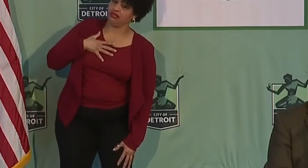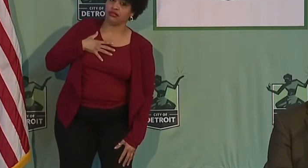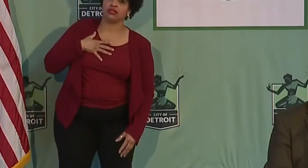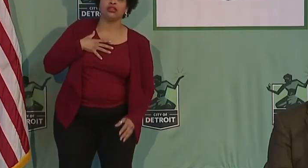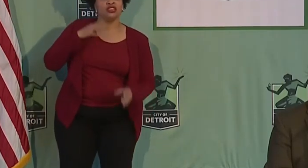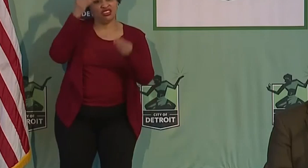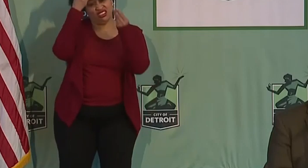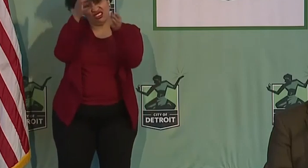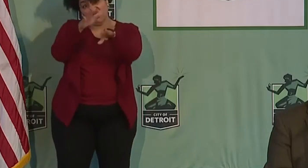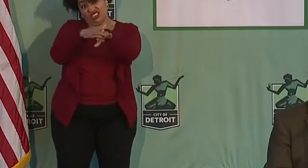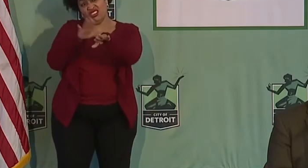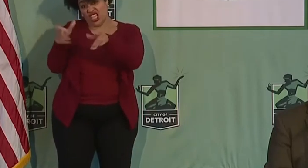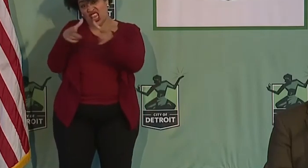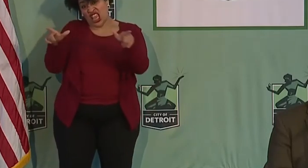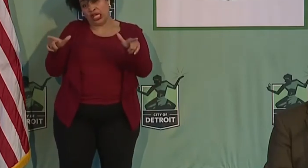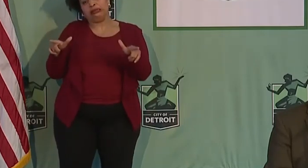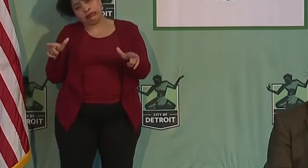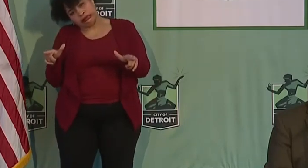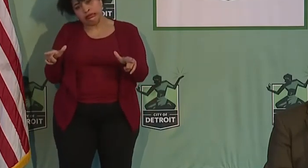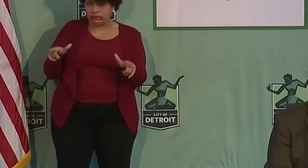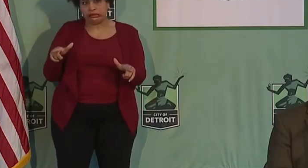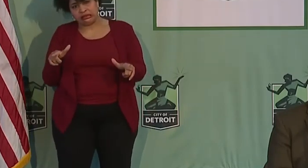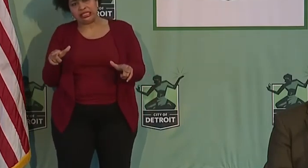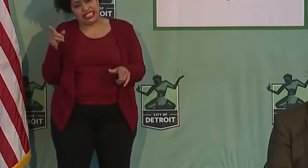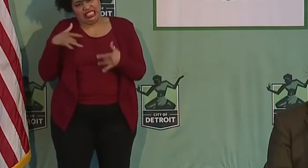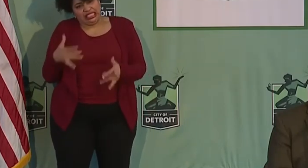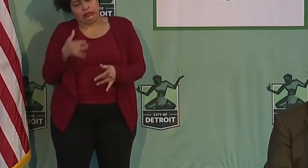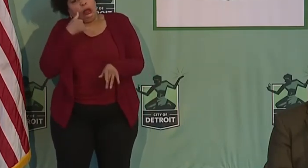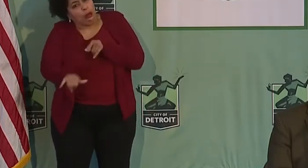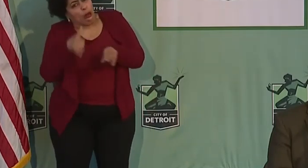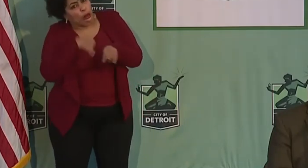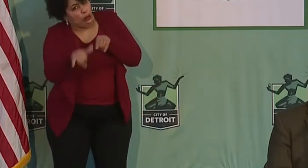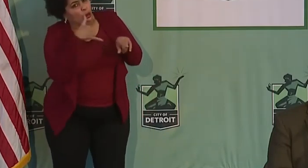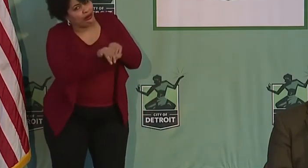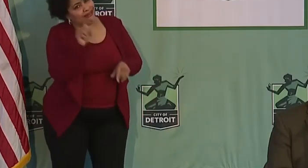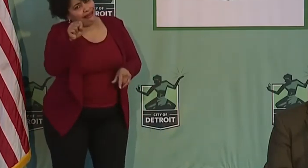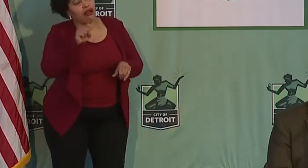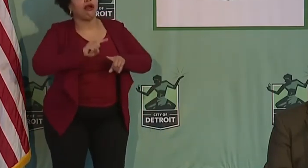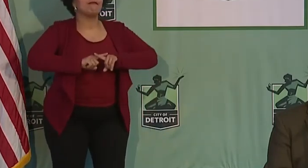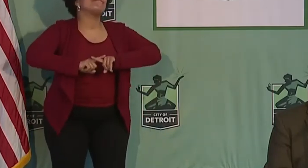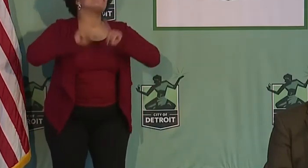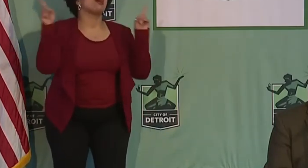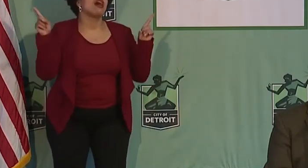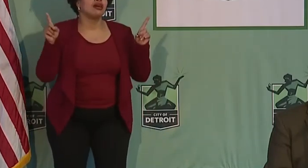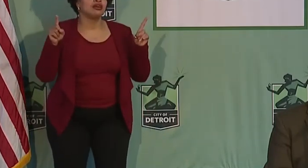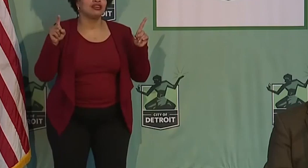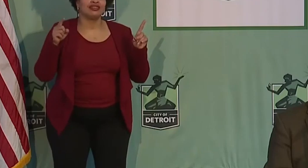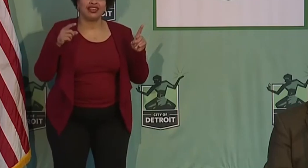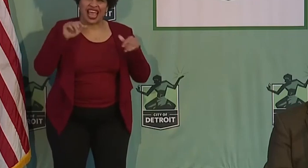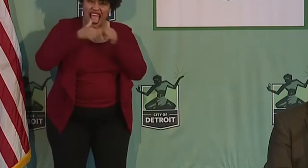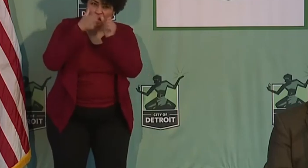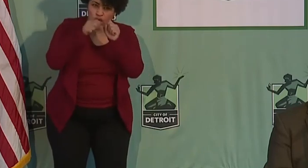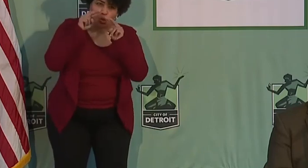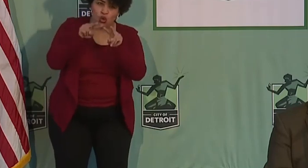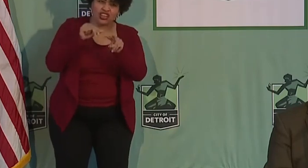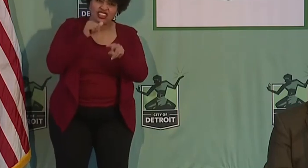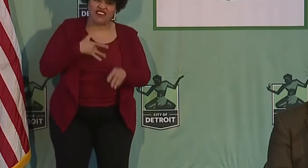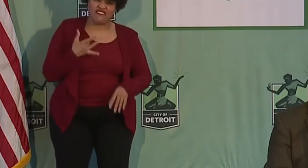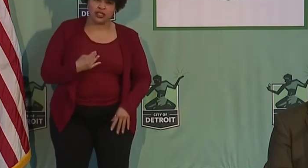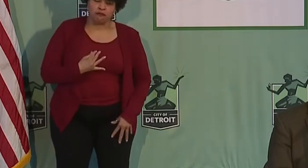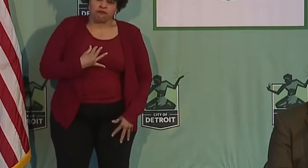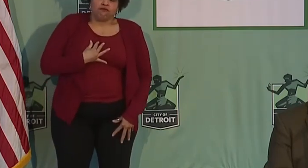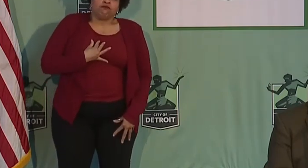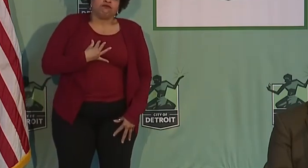graphic, but I don't know how you can watch it and not tear up. He